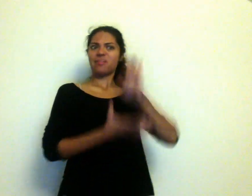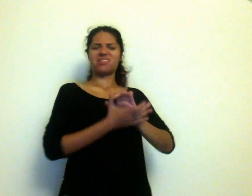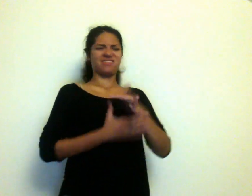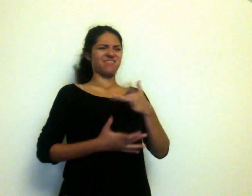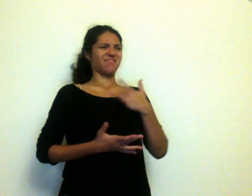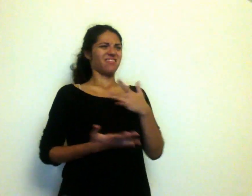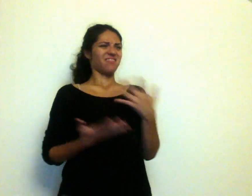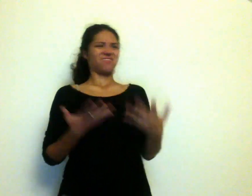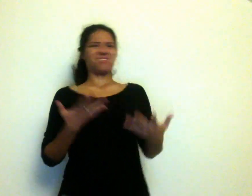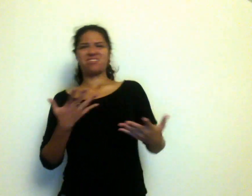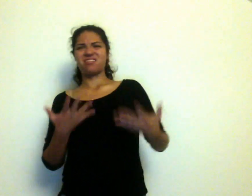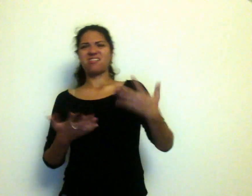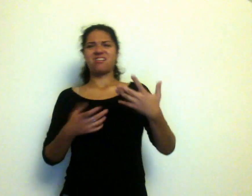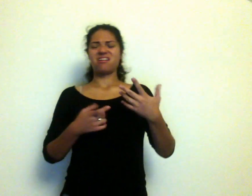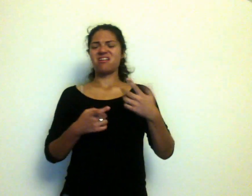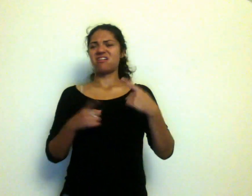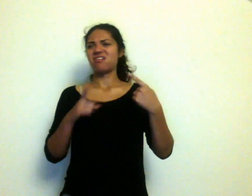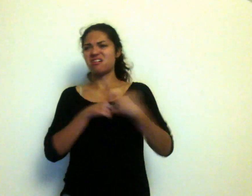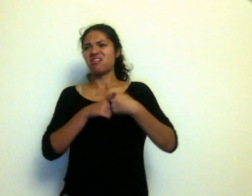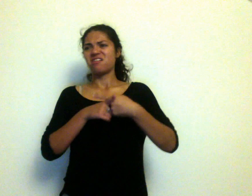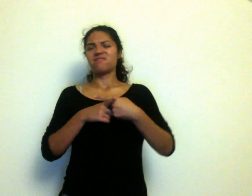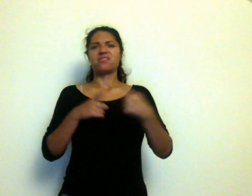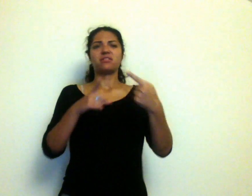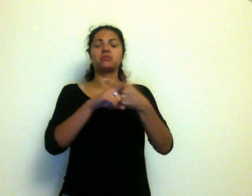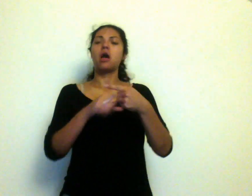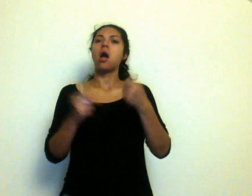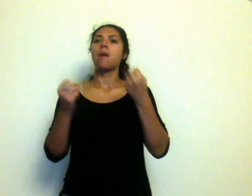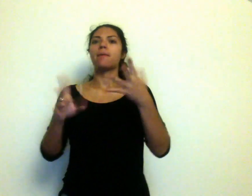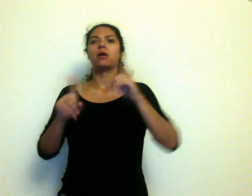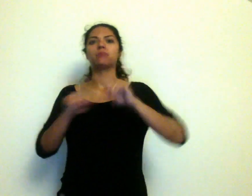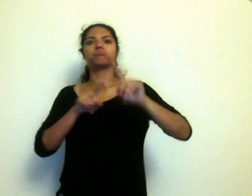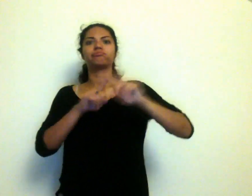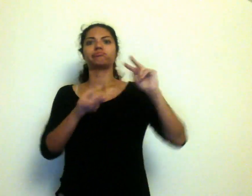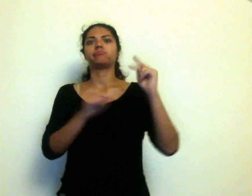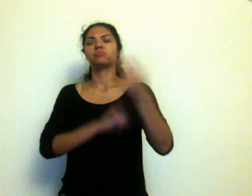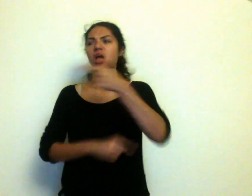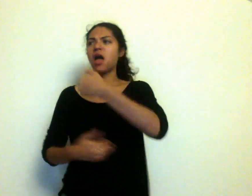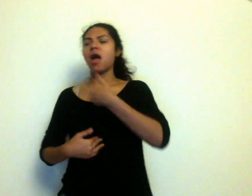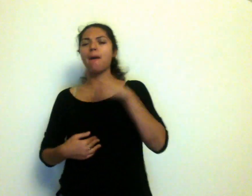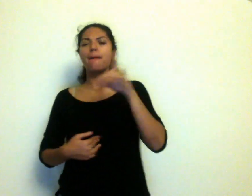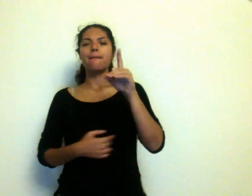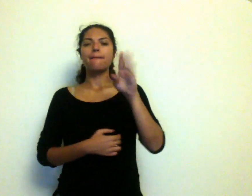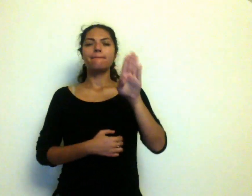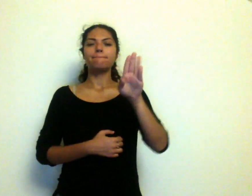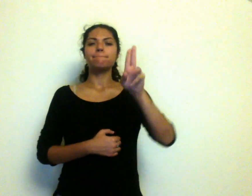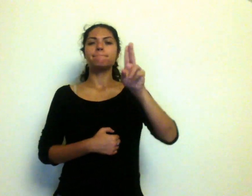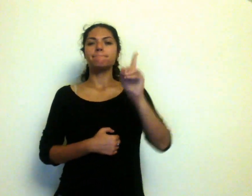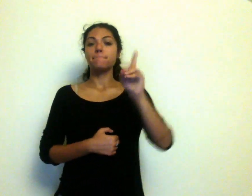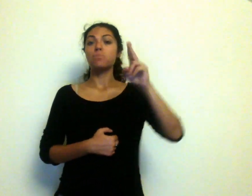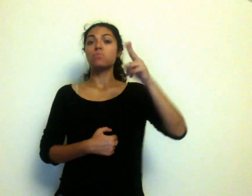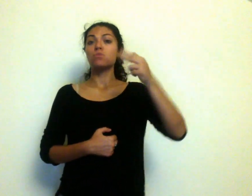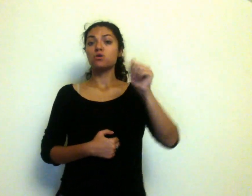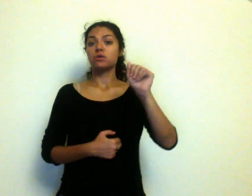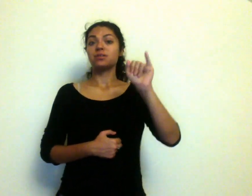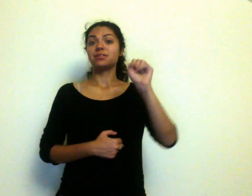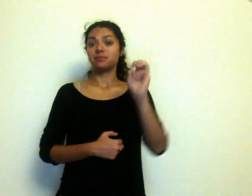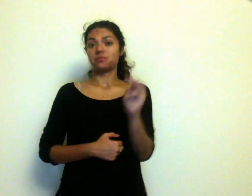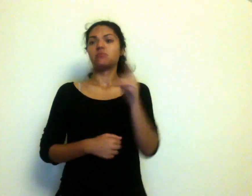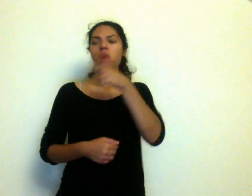add Buddhism to that, Buddhism in China, Buddhism in Japan, Buddhism in Thailand, Buddhism in Indonesia, Buddhism in Cambodia, Buddhism